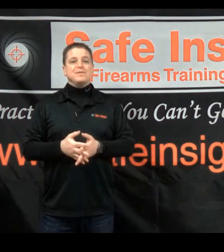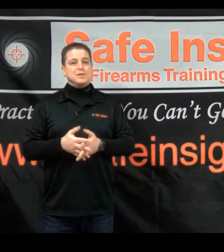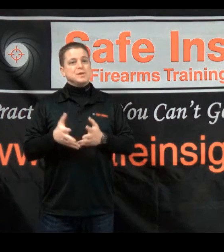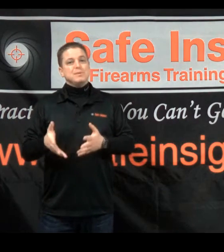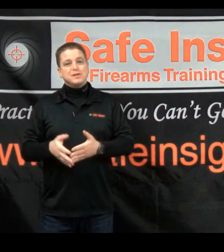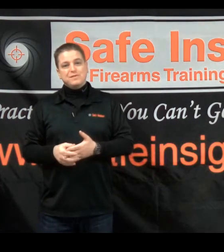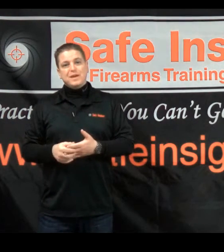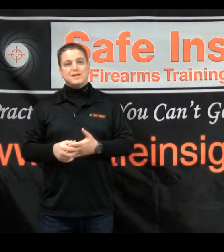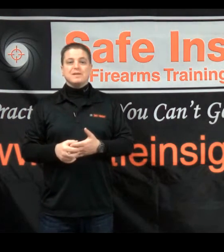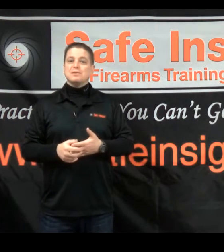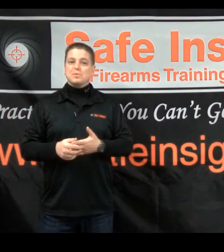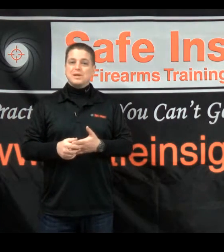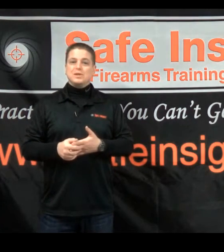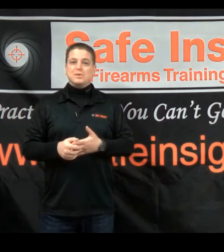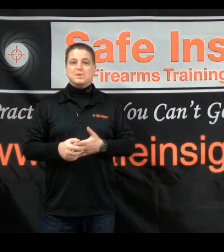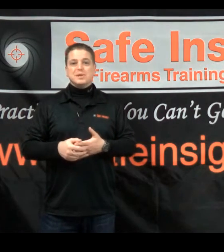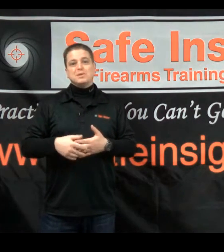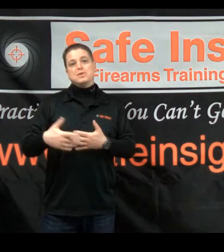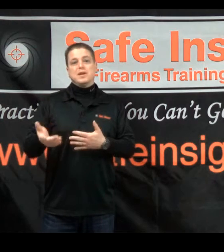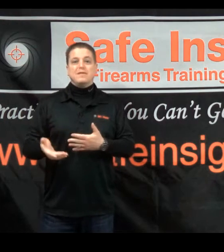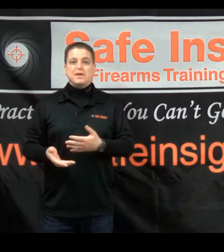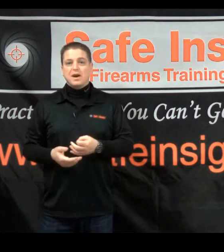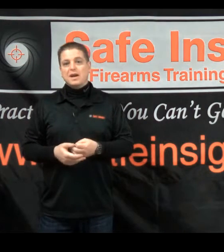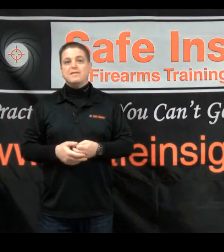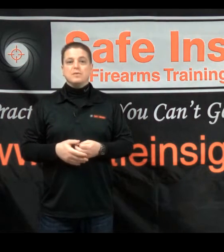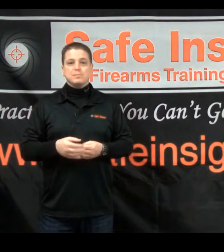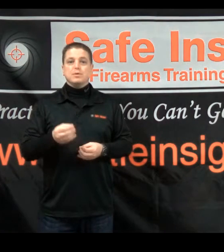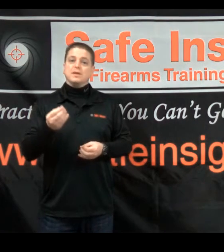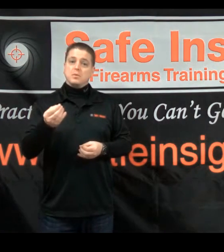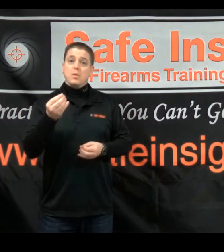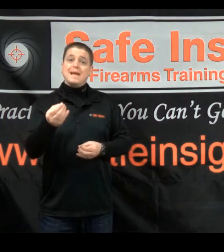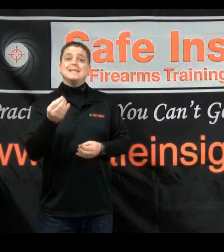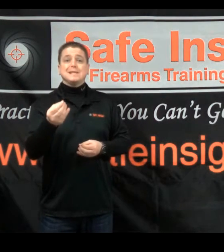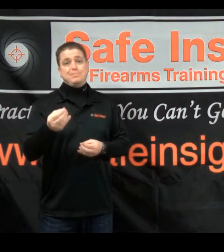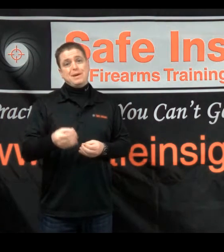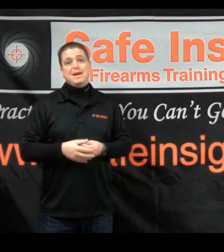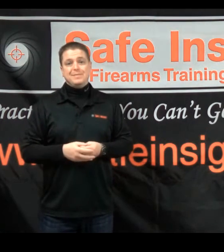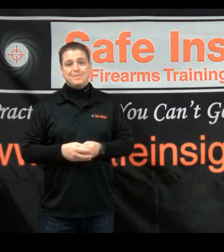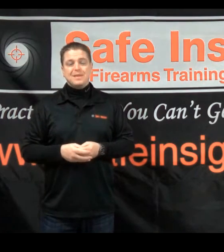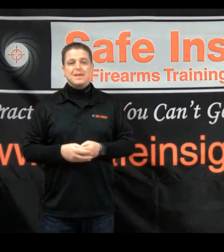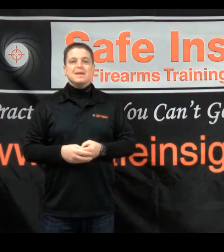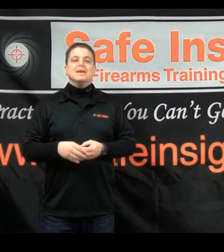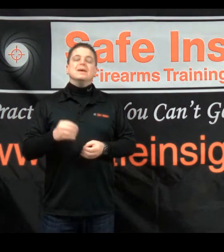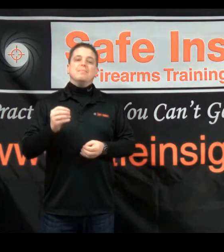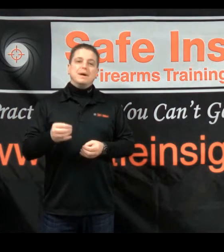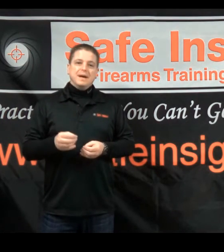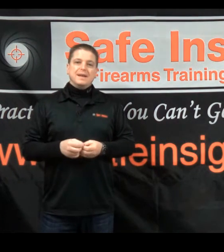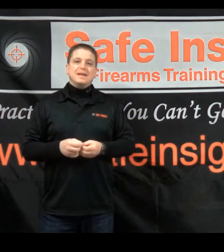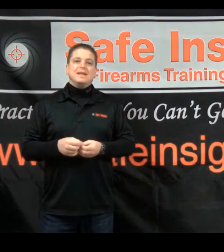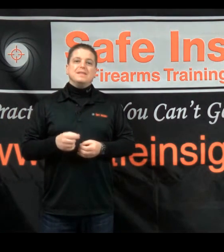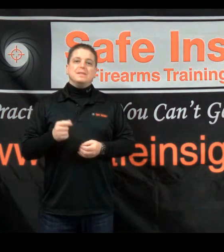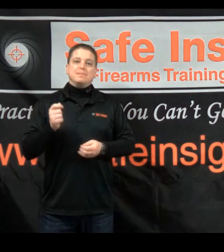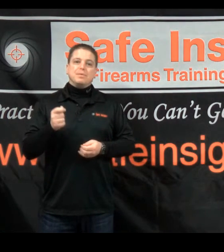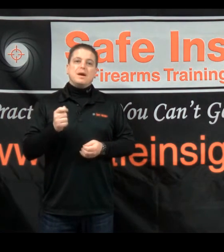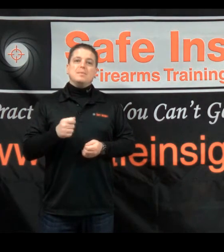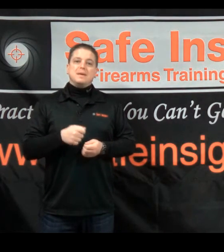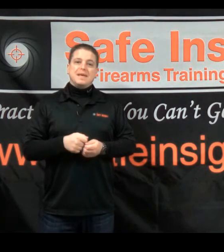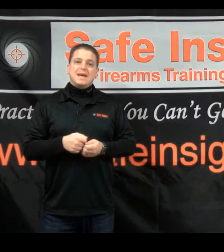just as much effect out of a .22 as it could out of a 9 if it was put in the right spot. But the problem again